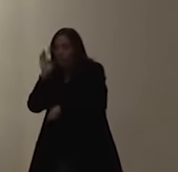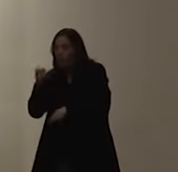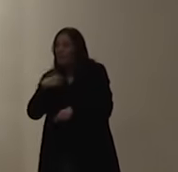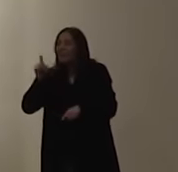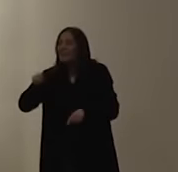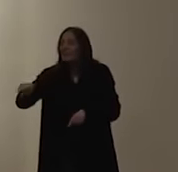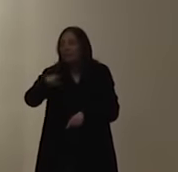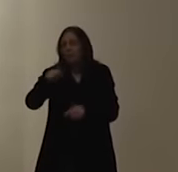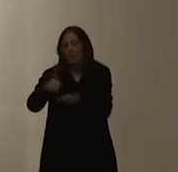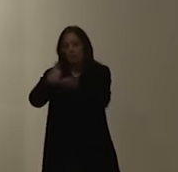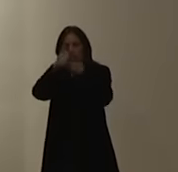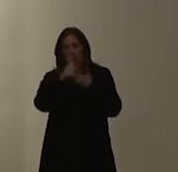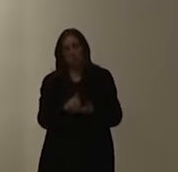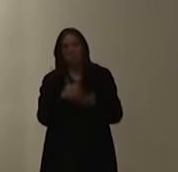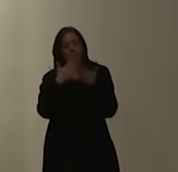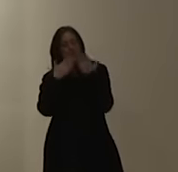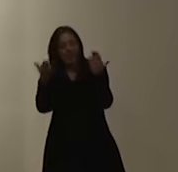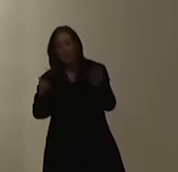help us. Thank you.